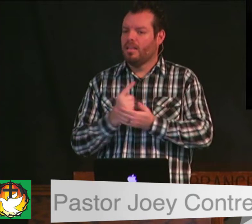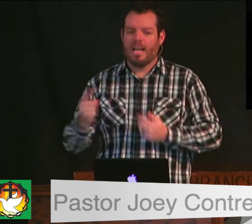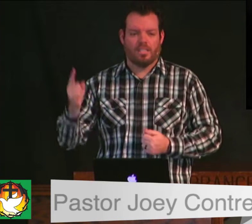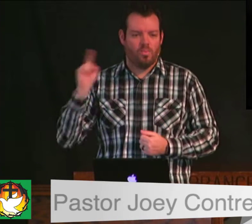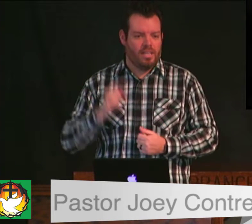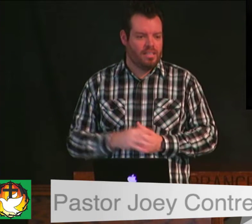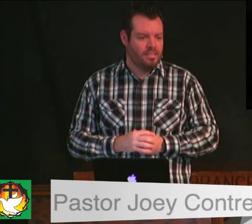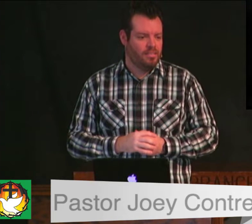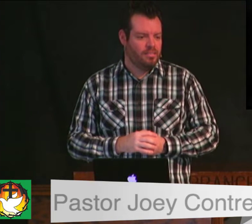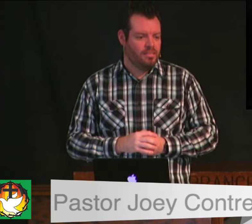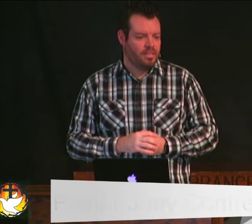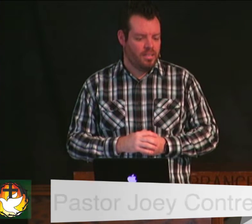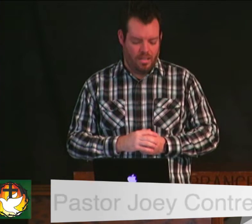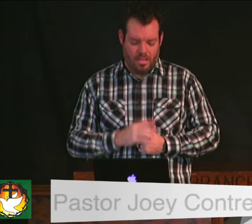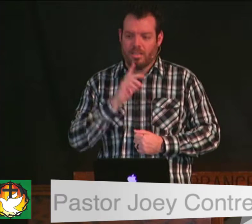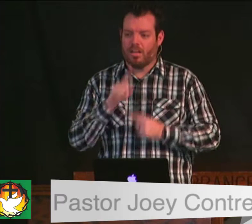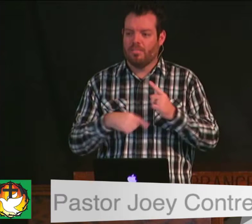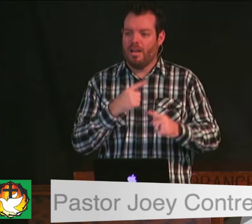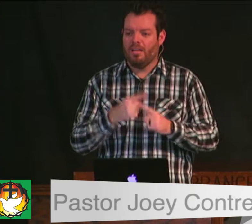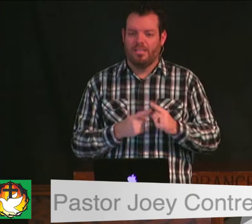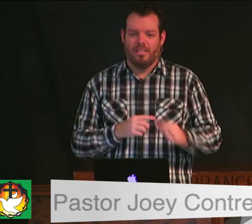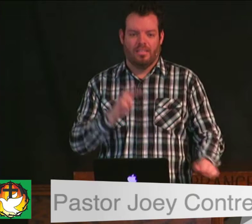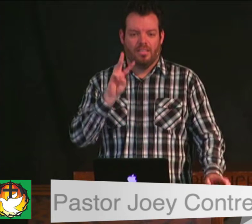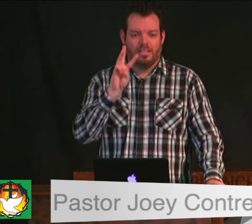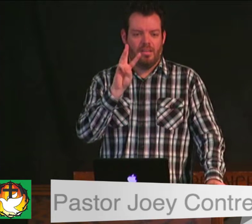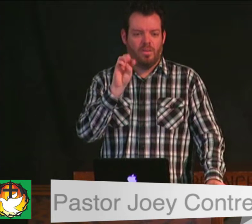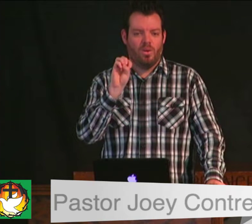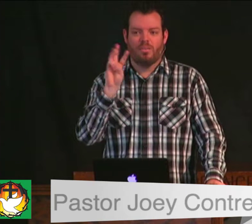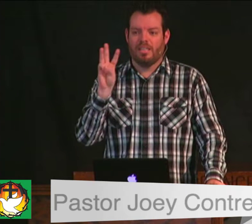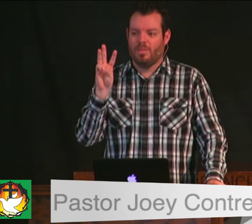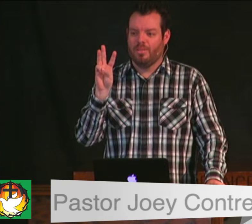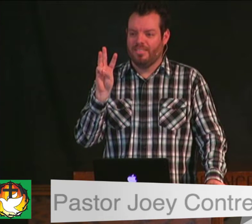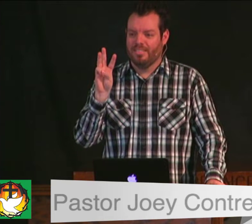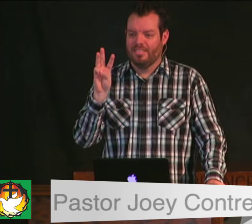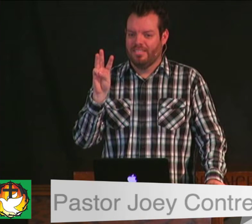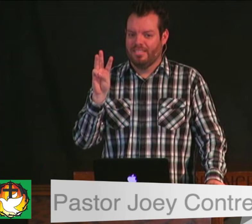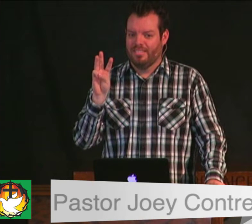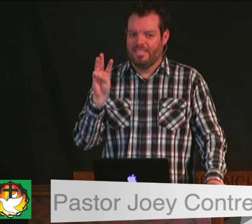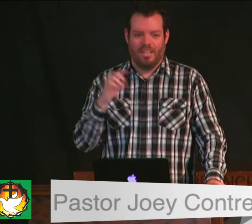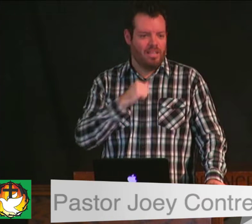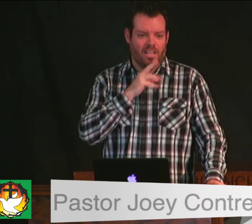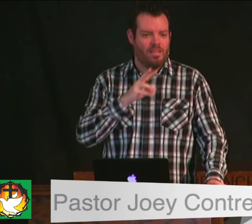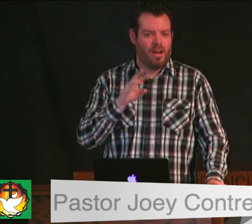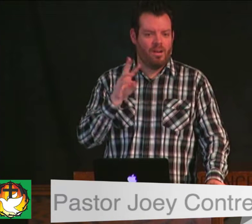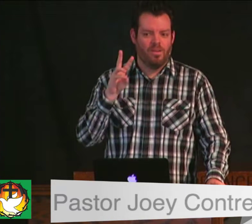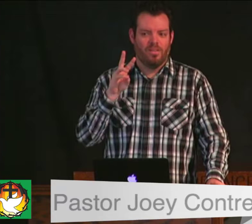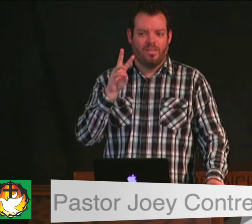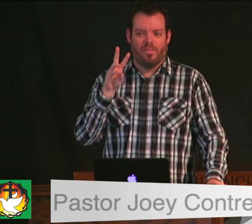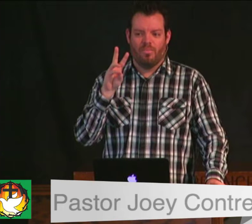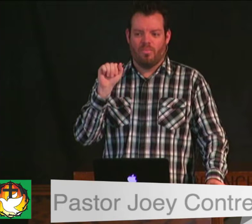Last week, I talked about WOW. I'm not talking about